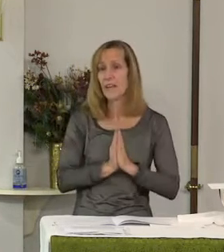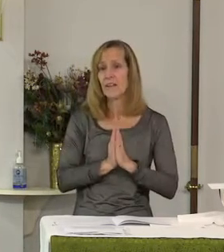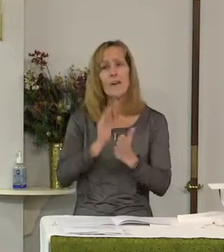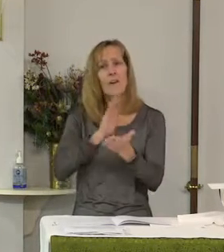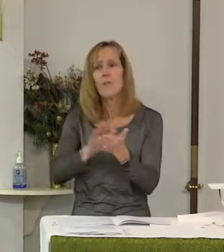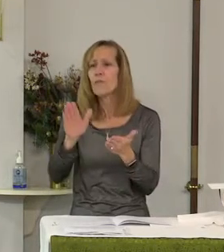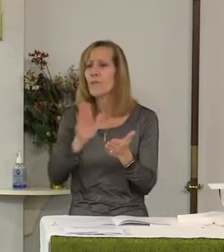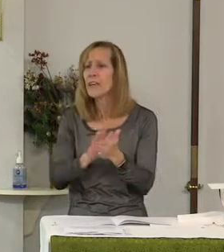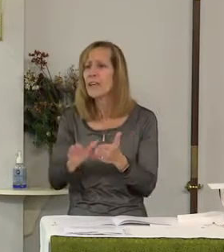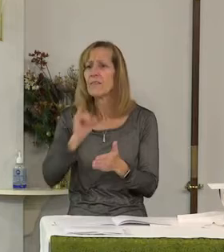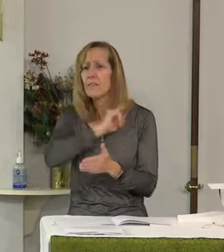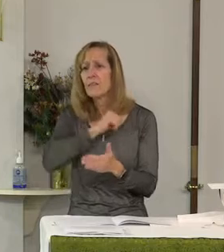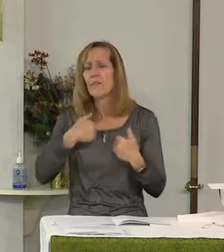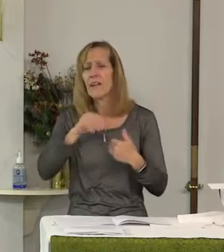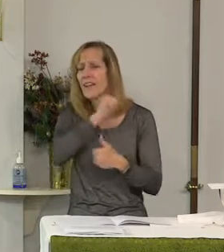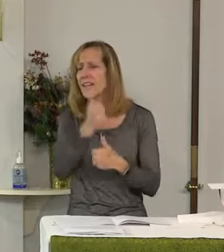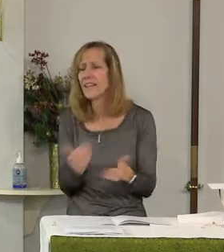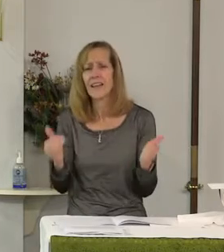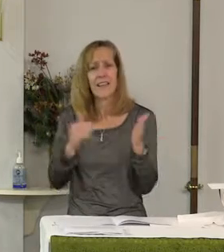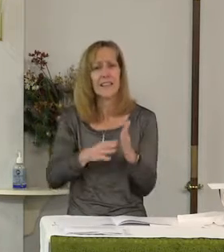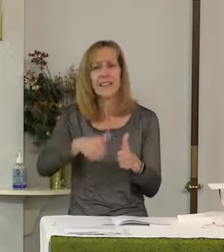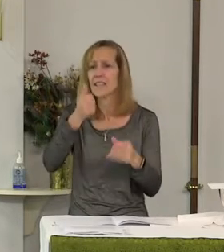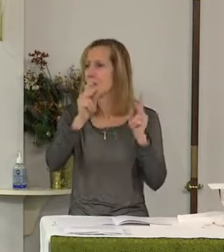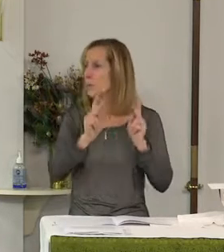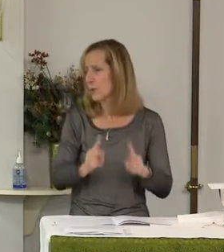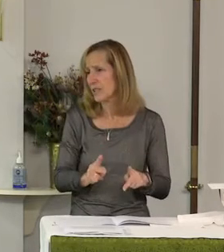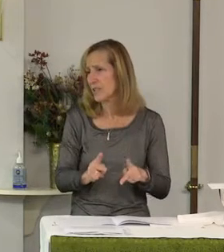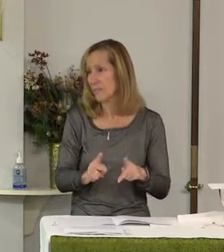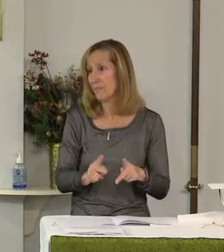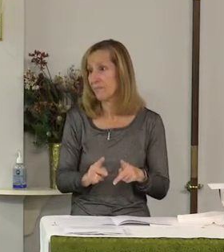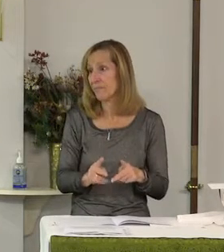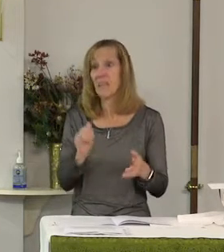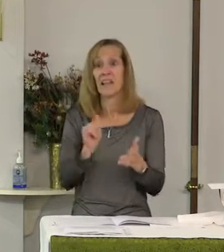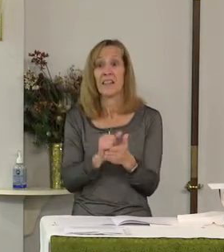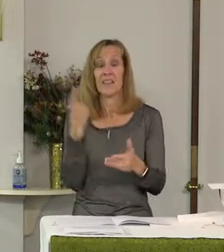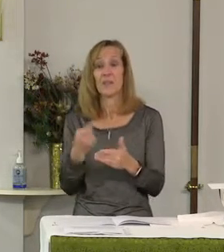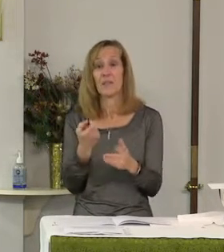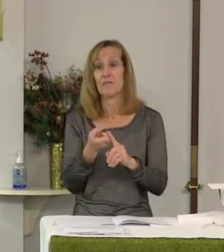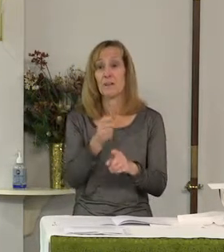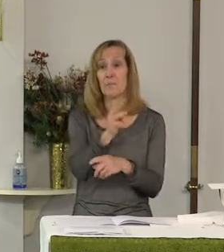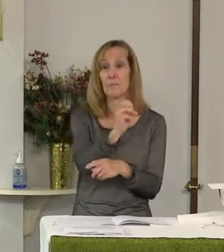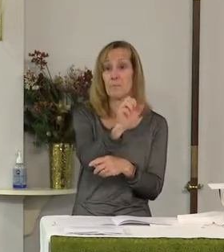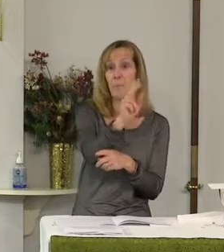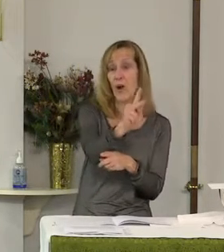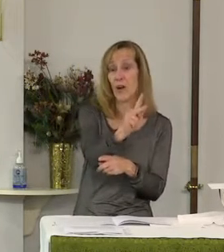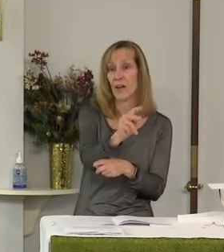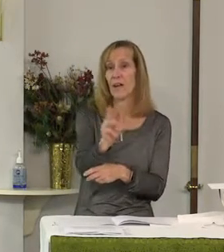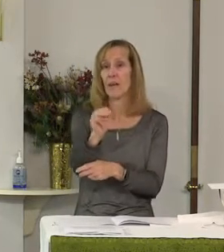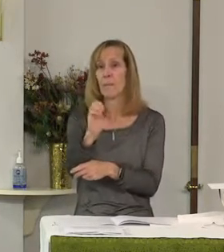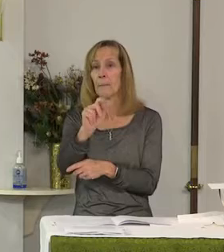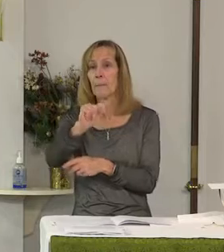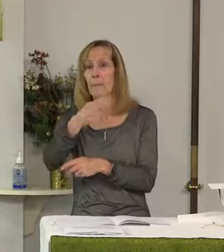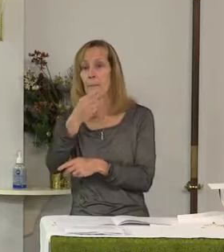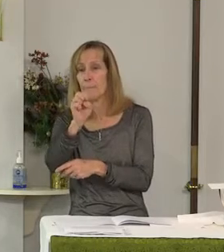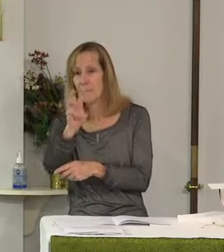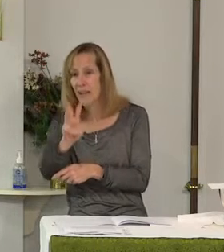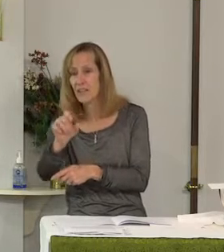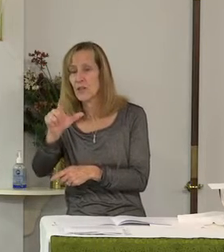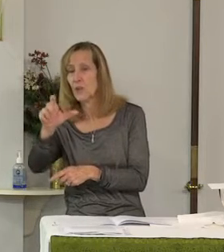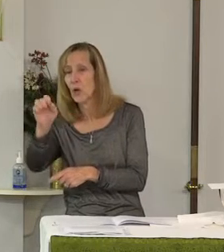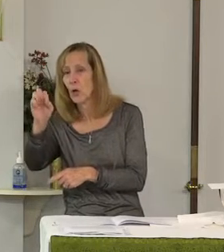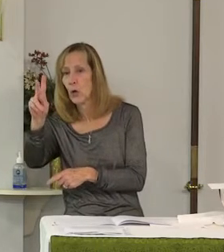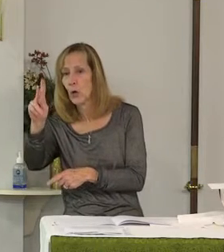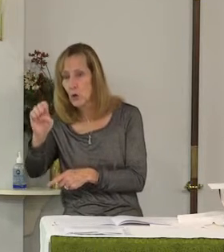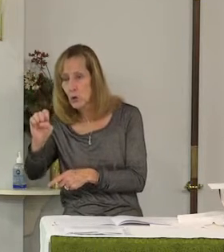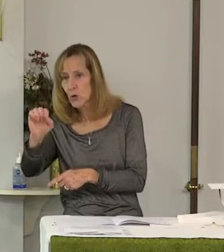you have anything against anyone." And that's only from Mark. Matthew, Luke, and John have a lot